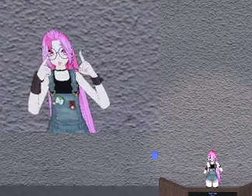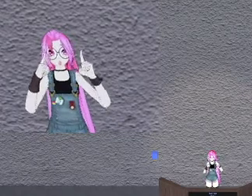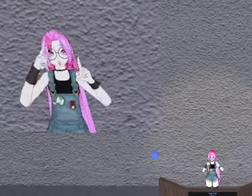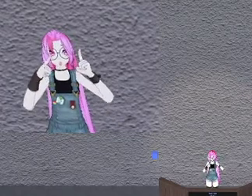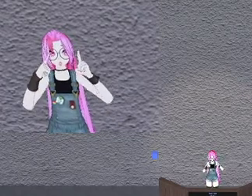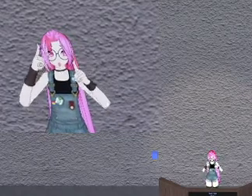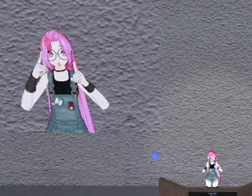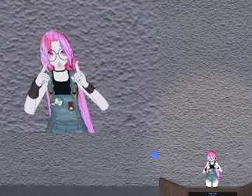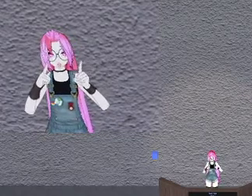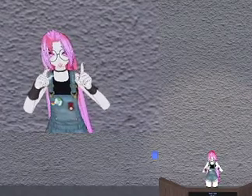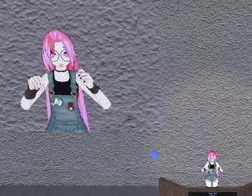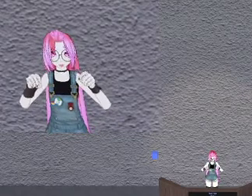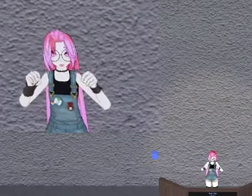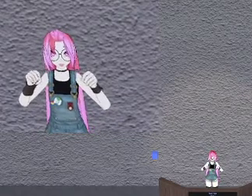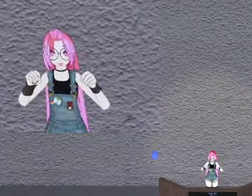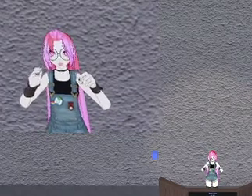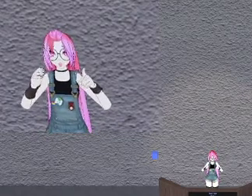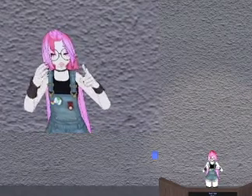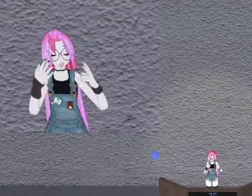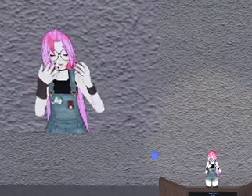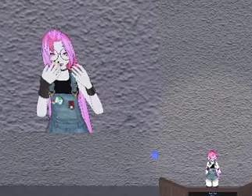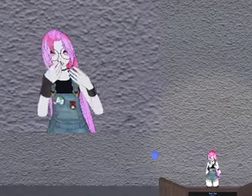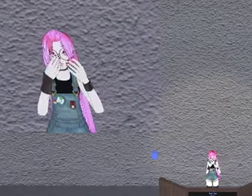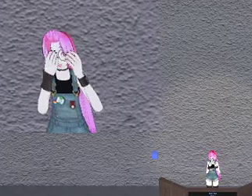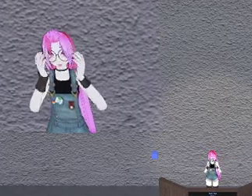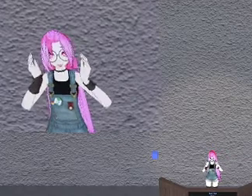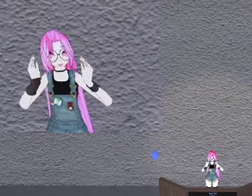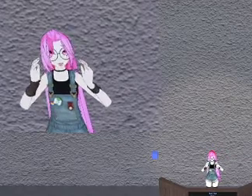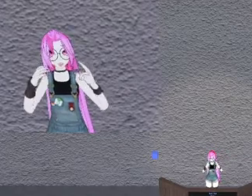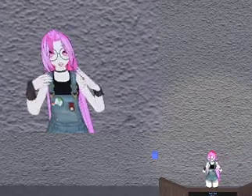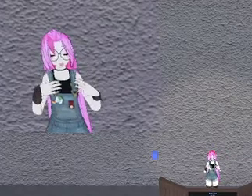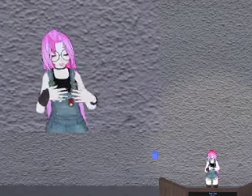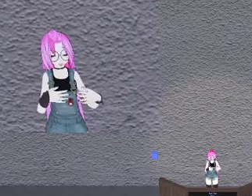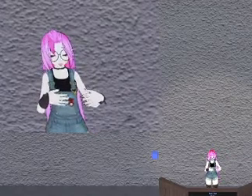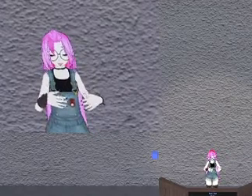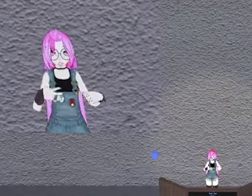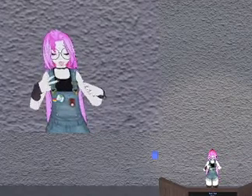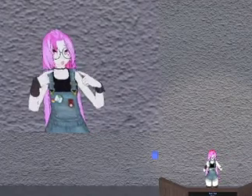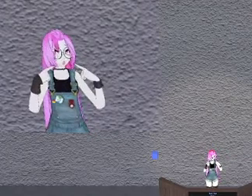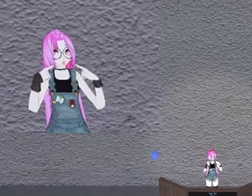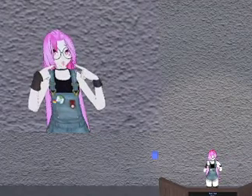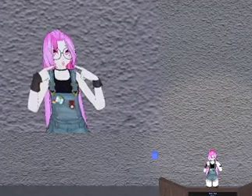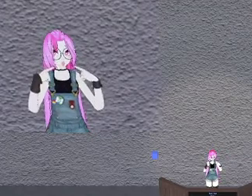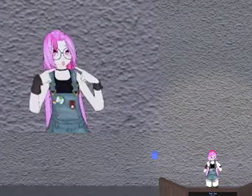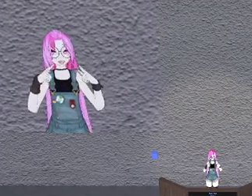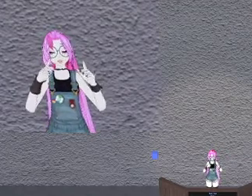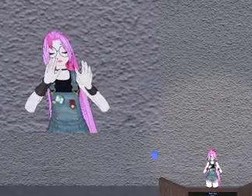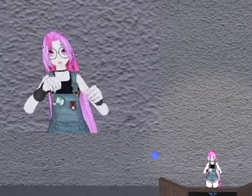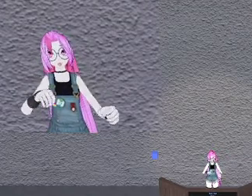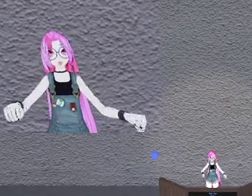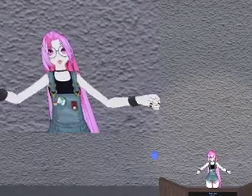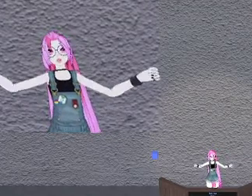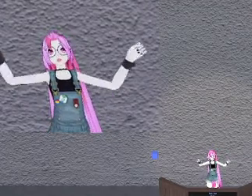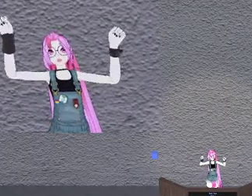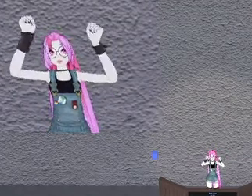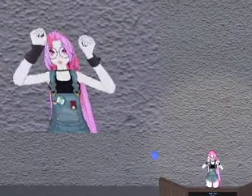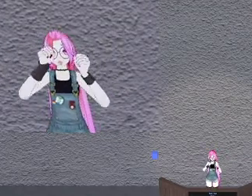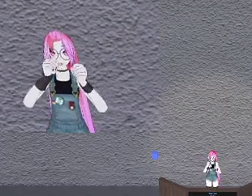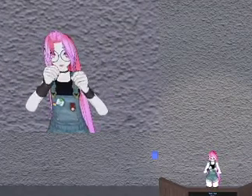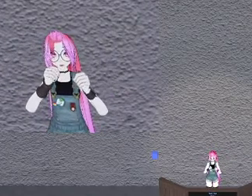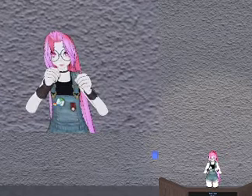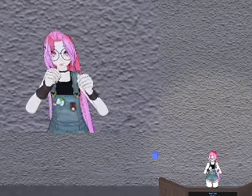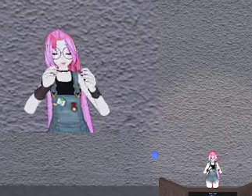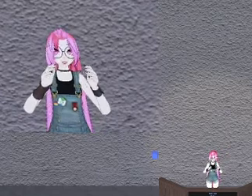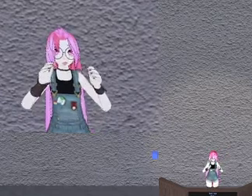face gestures is super important, and because we don't have that in VR, I'd say body movement and face movement is even more